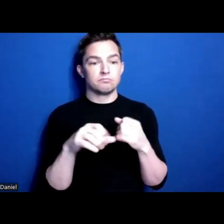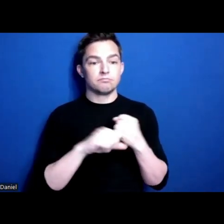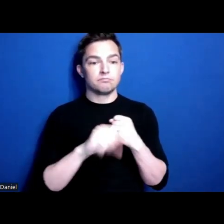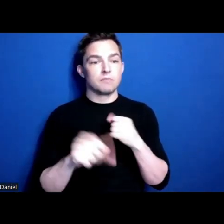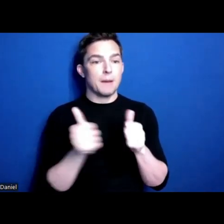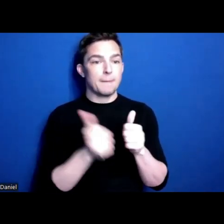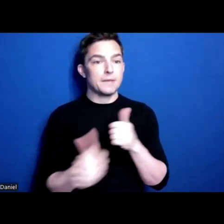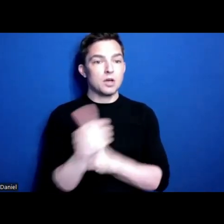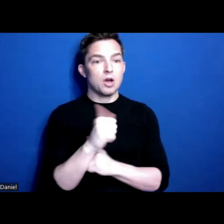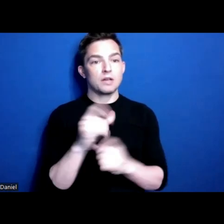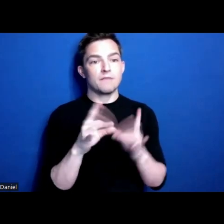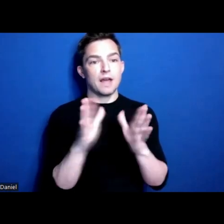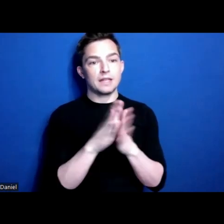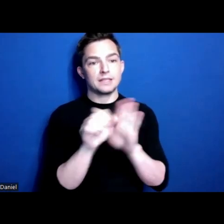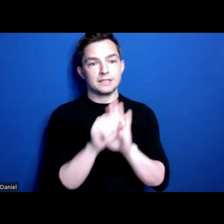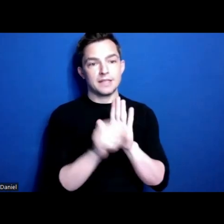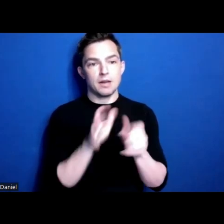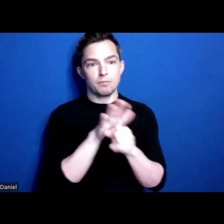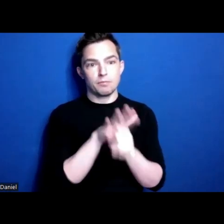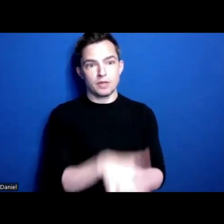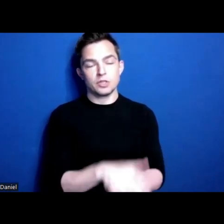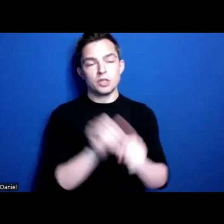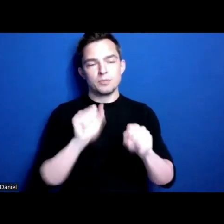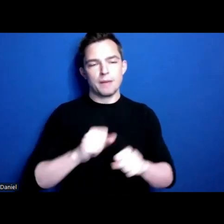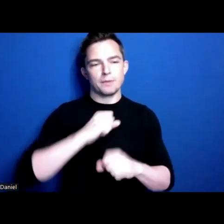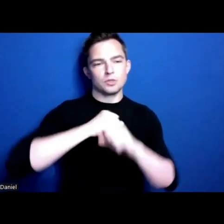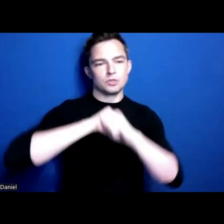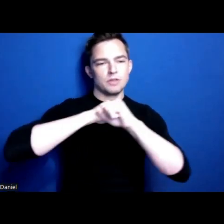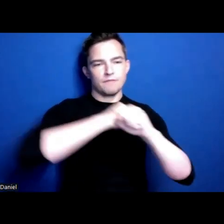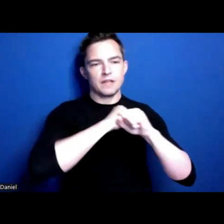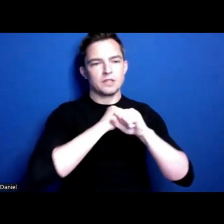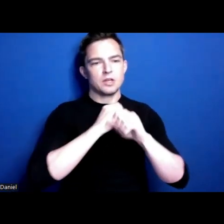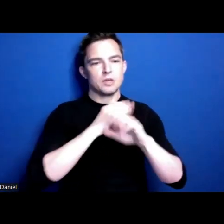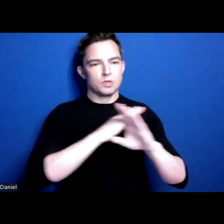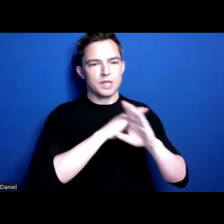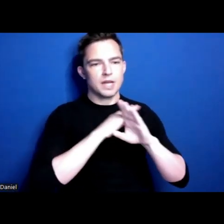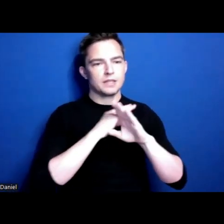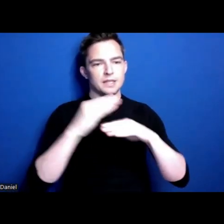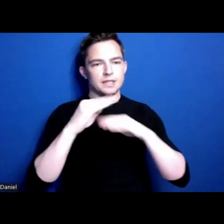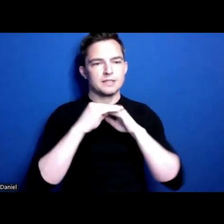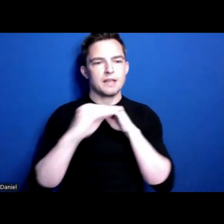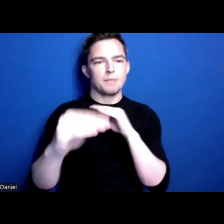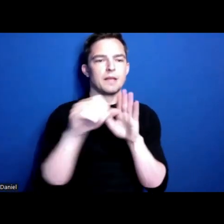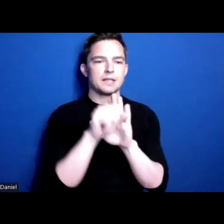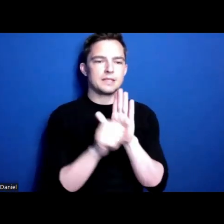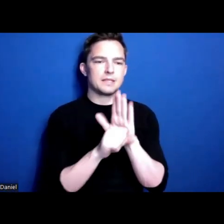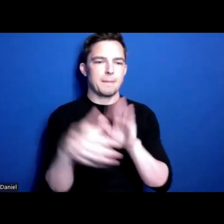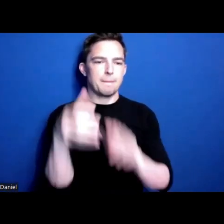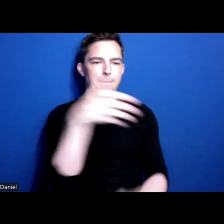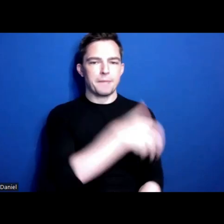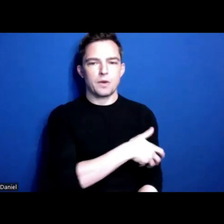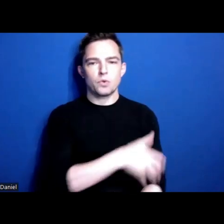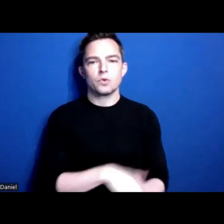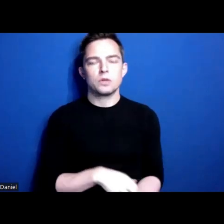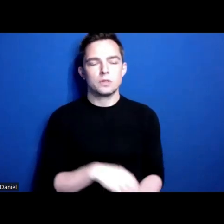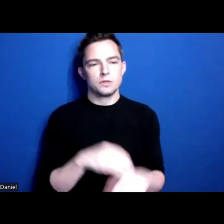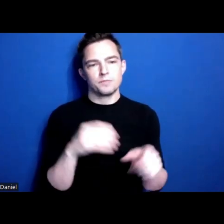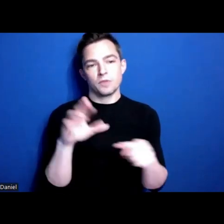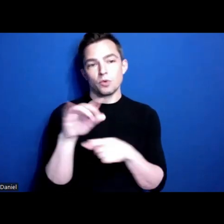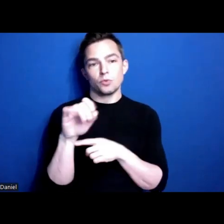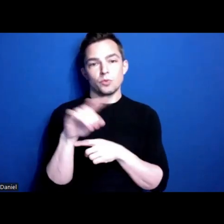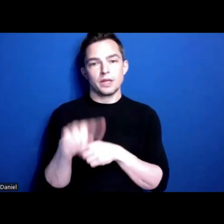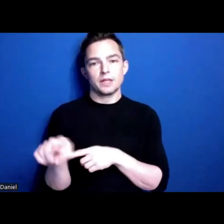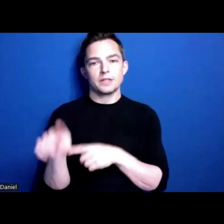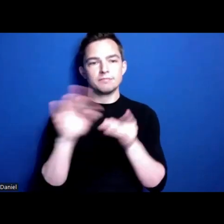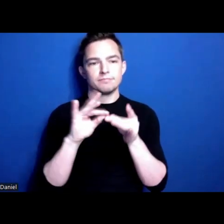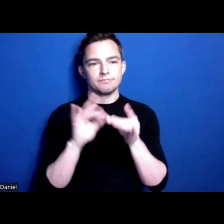state repression in order to defend, protect, and stabilize state power. So Rodriguez describes,